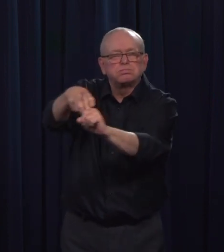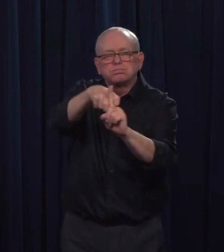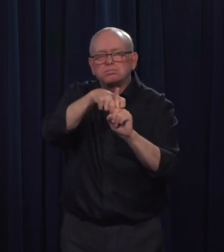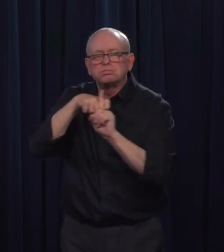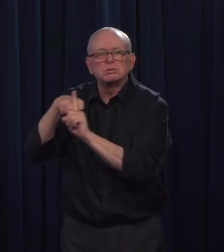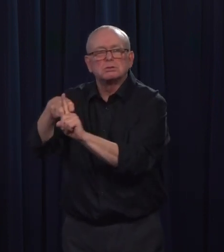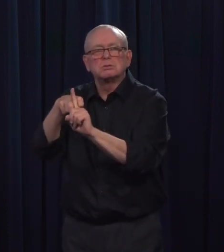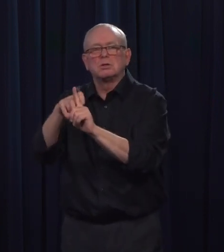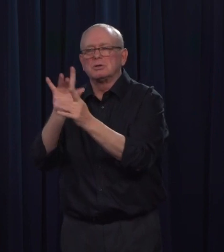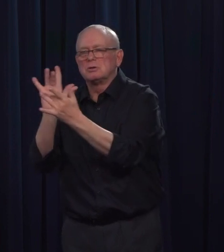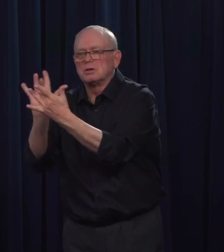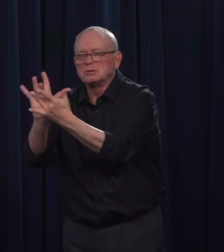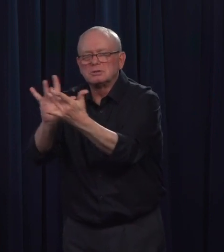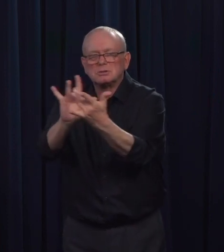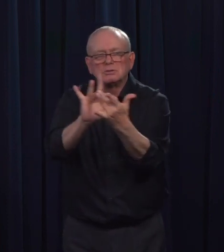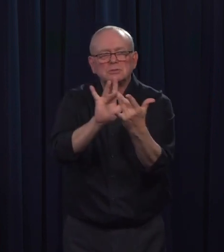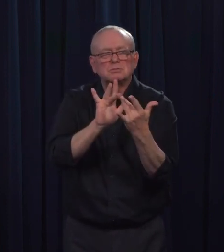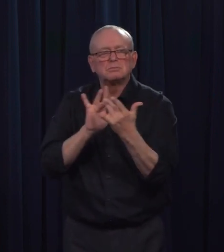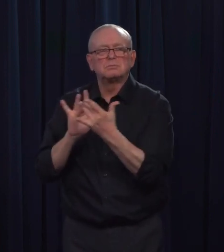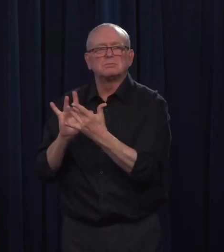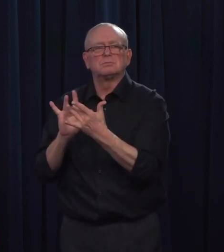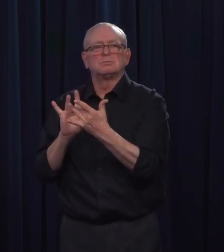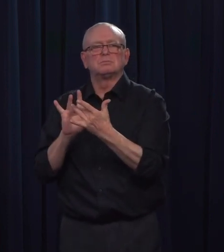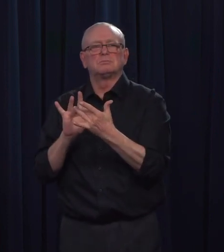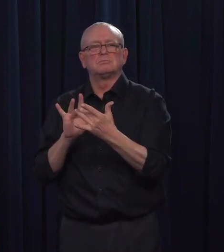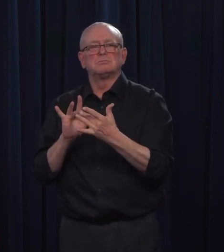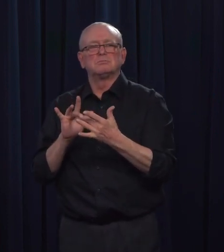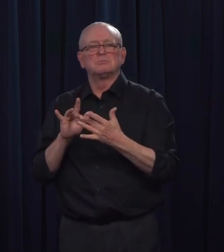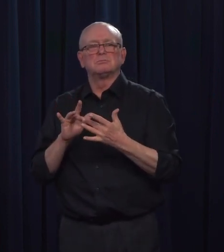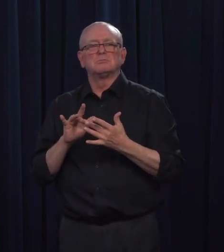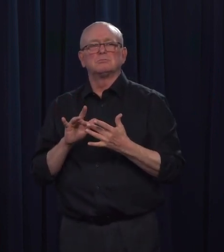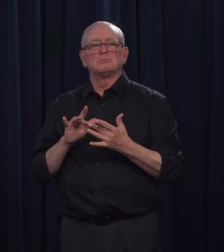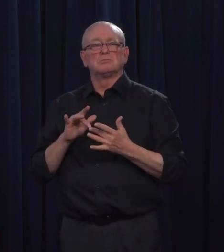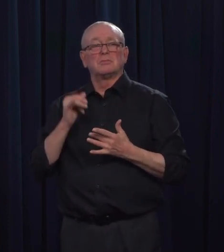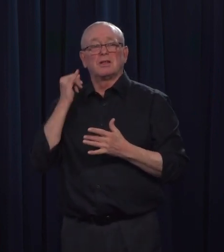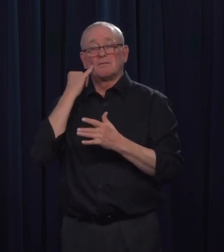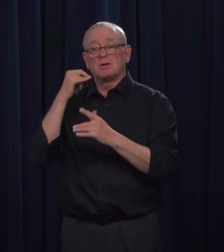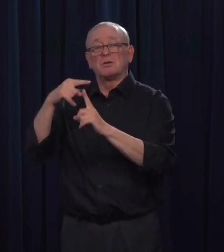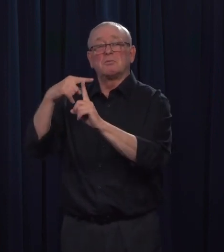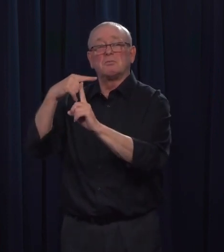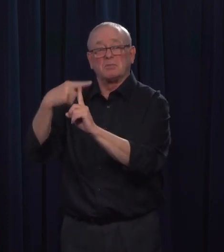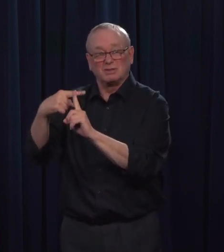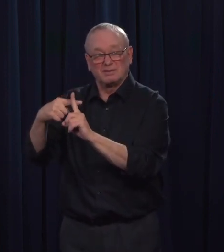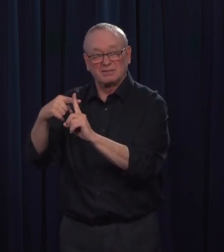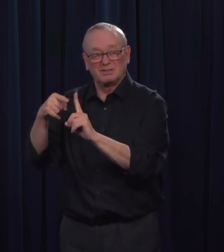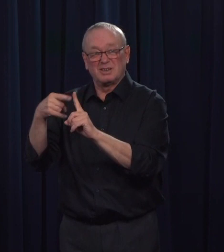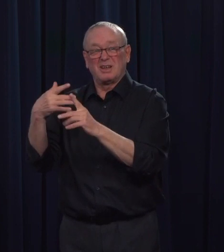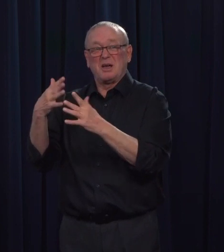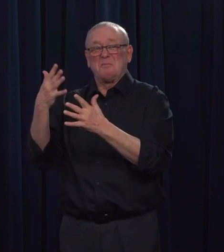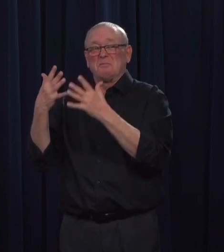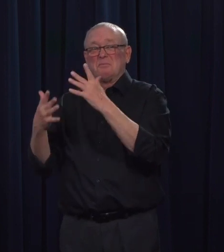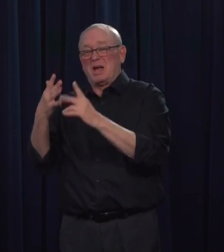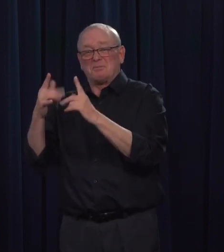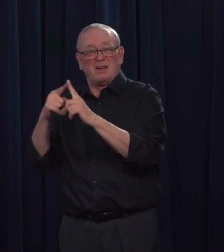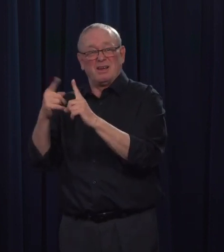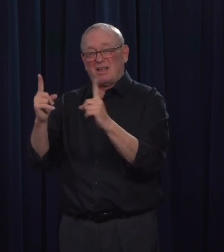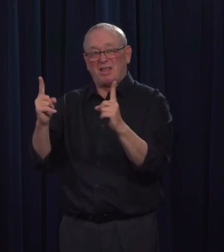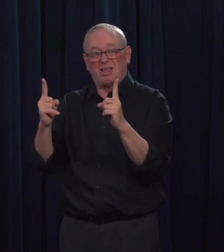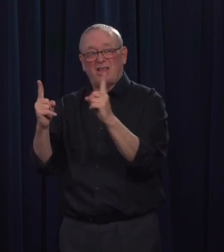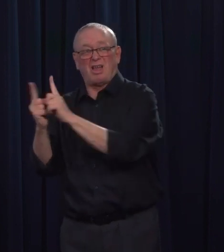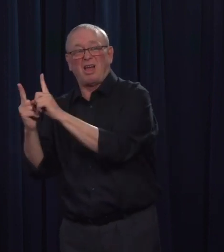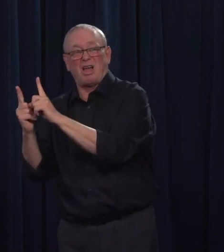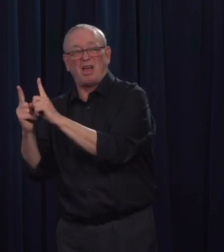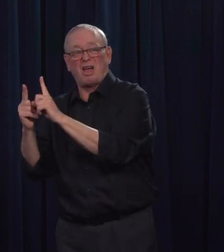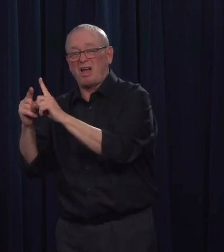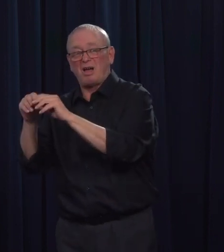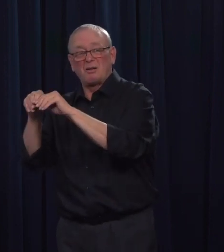they have come into close contact with a confirmed case. So if there was someone who worked in a setting where there was an outbreak in a long-term